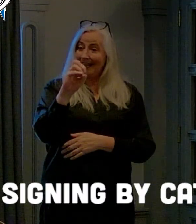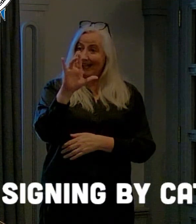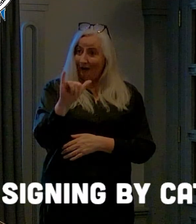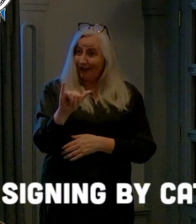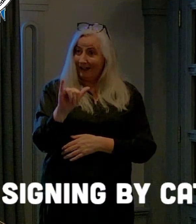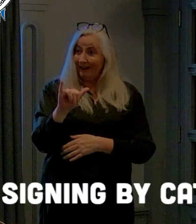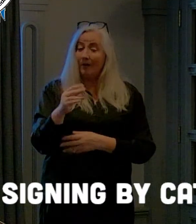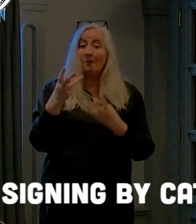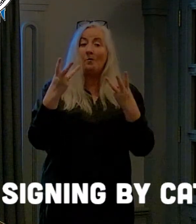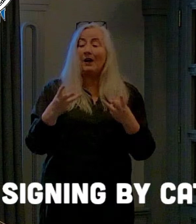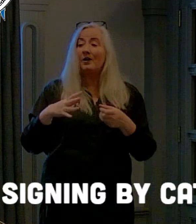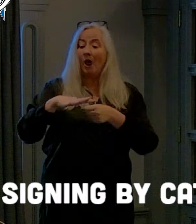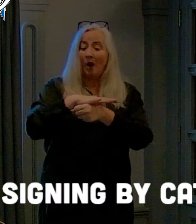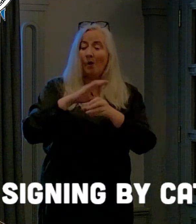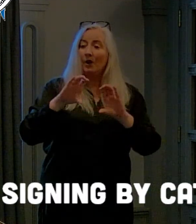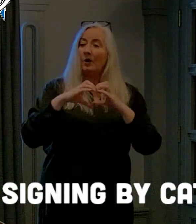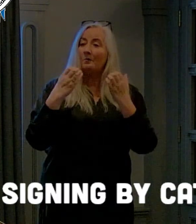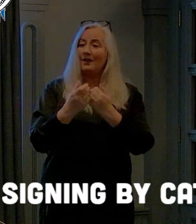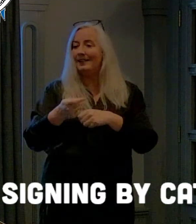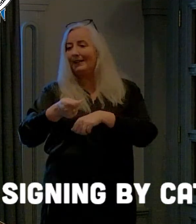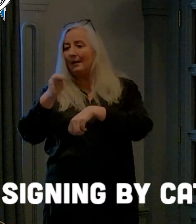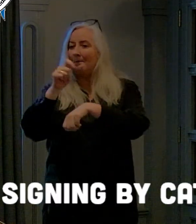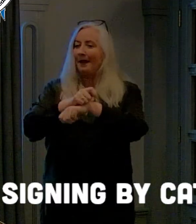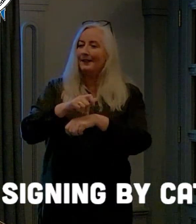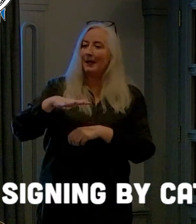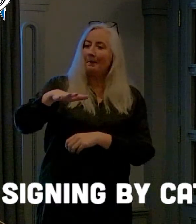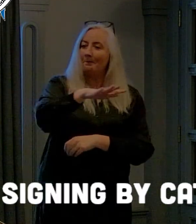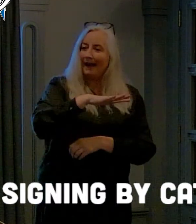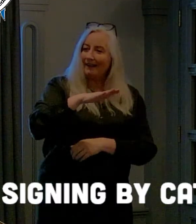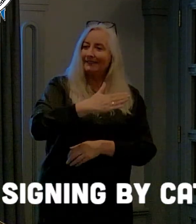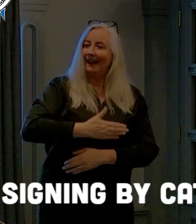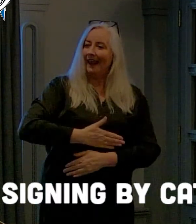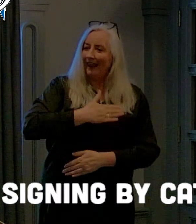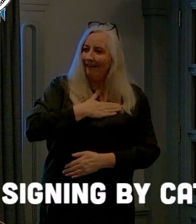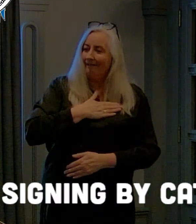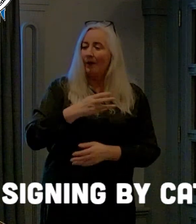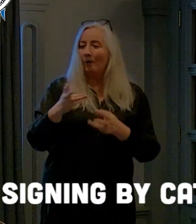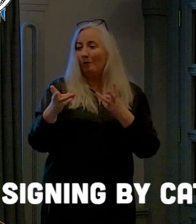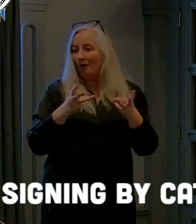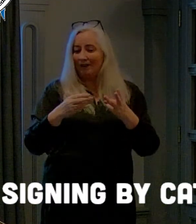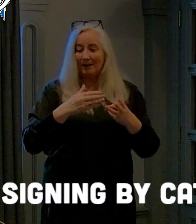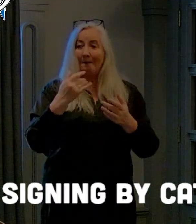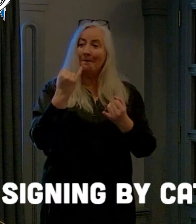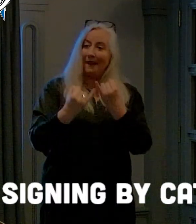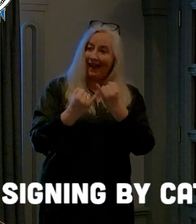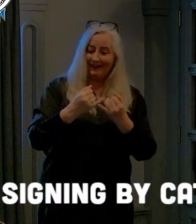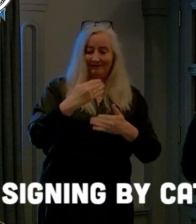communities to be, you know, the best places to live and work and play.